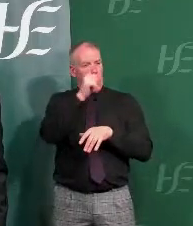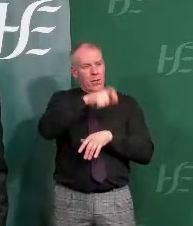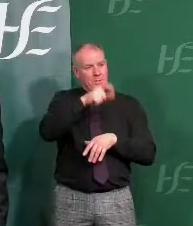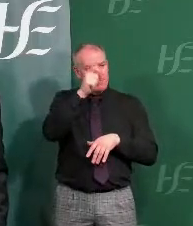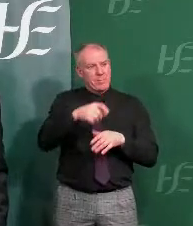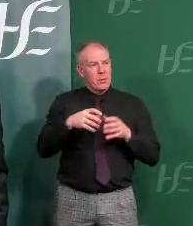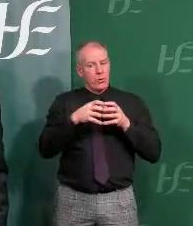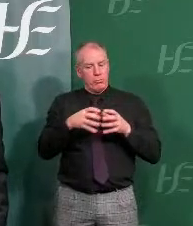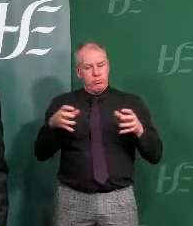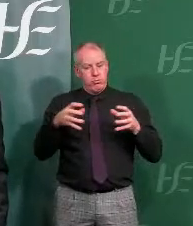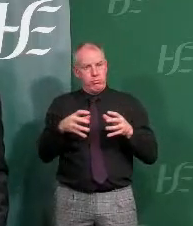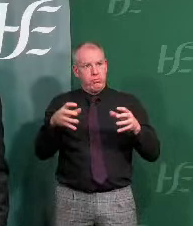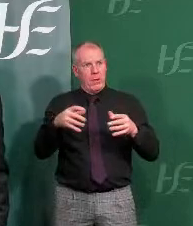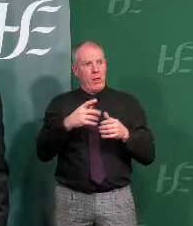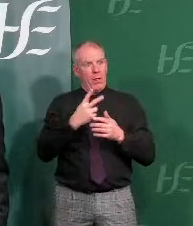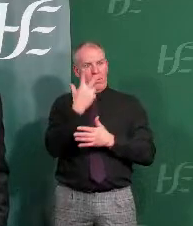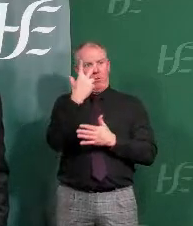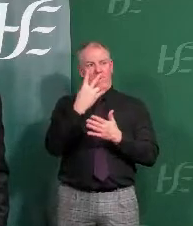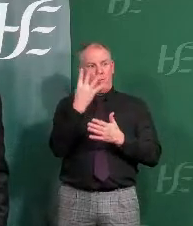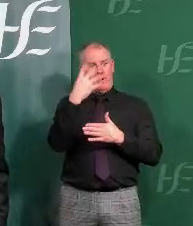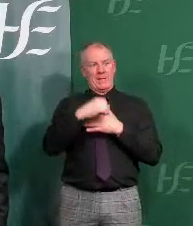wave, a reduced